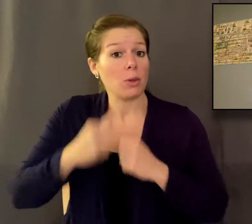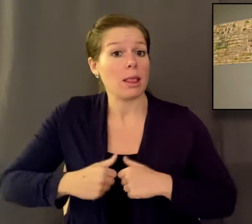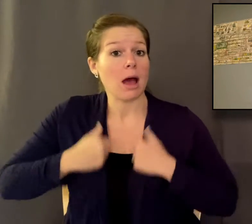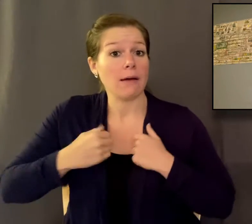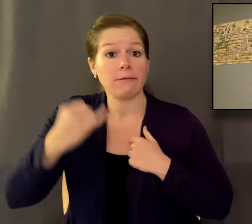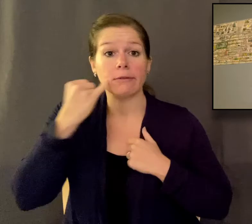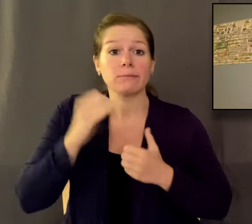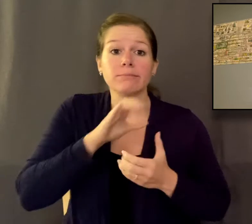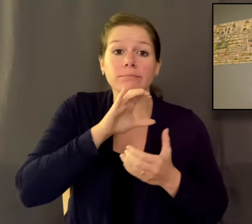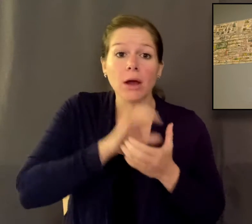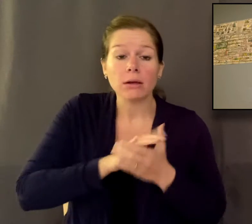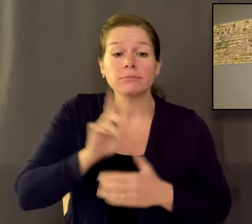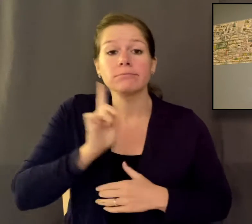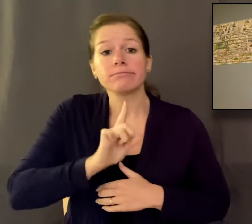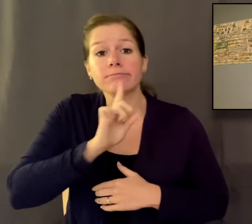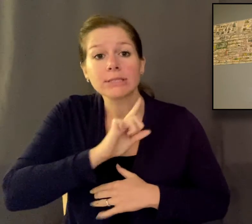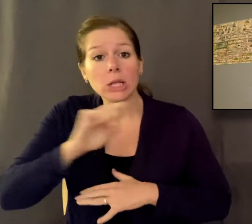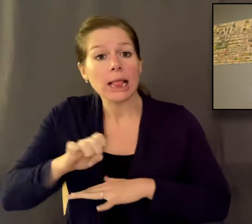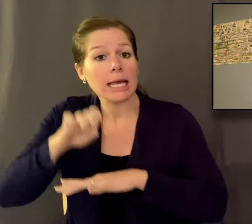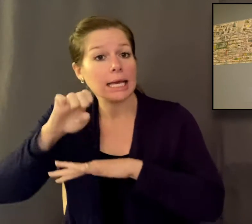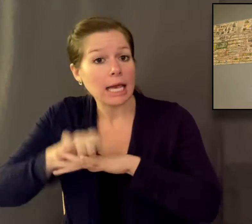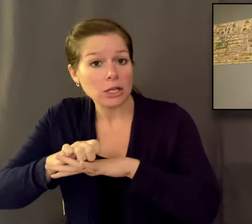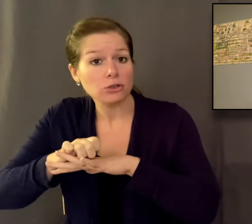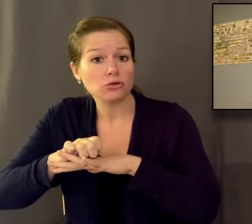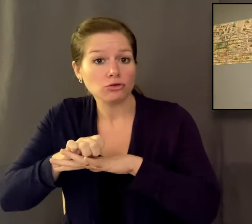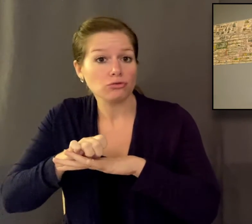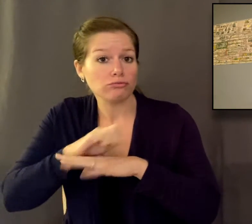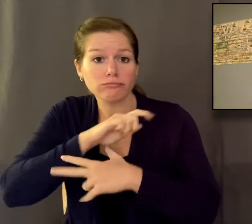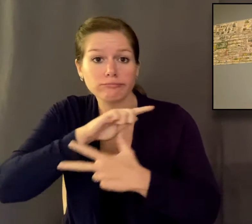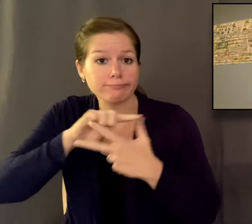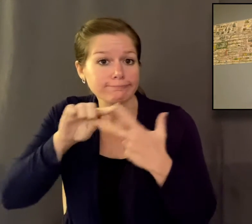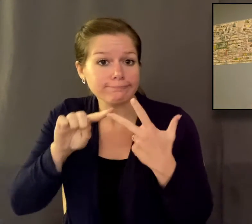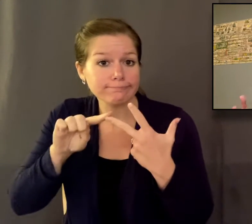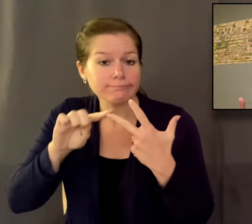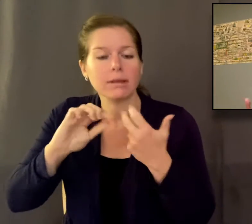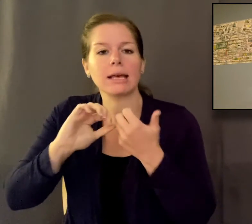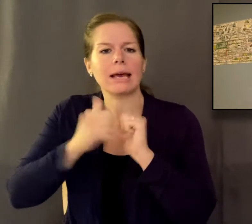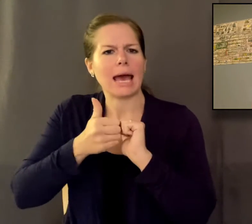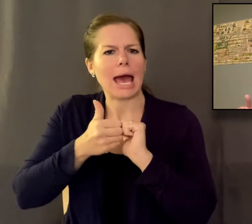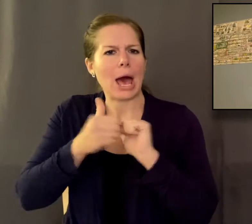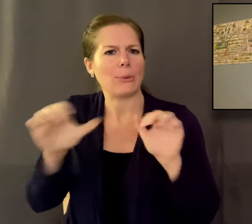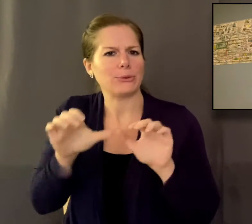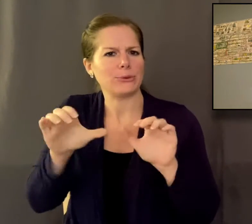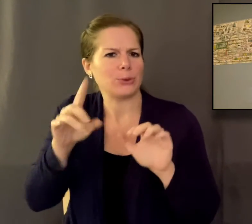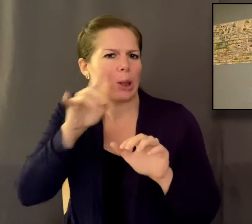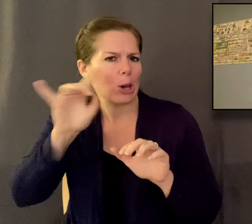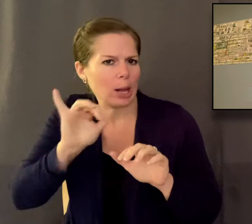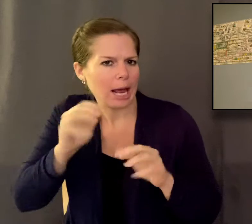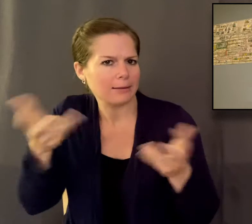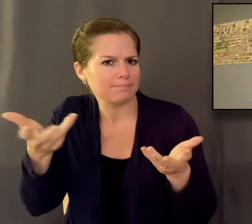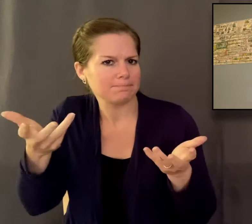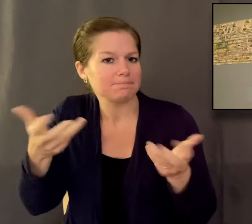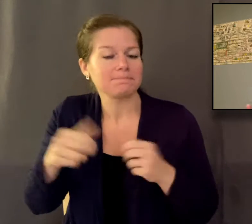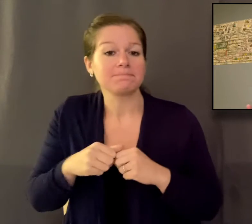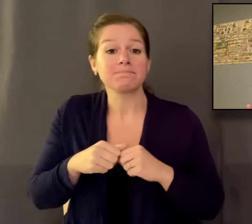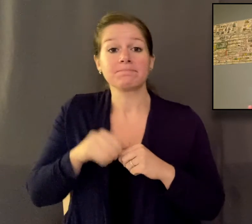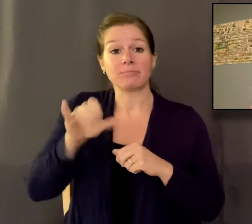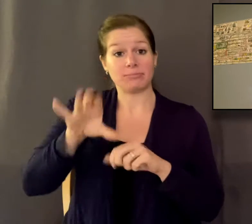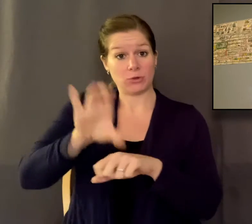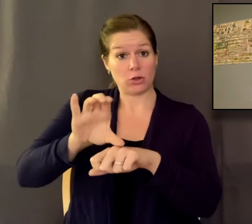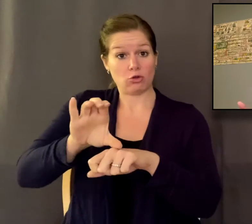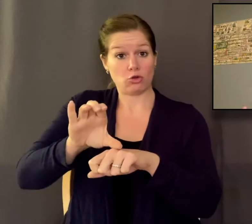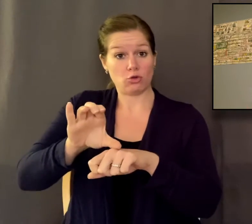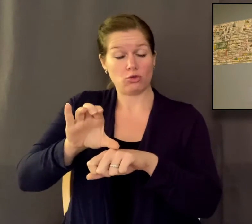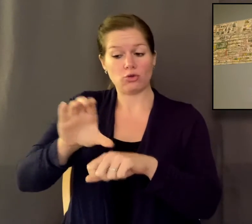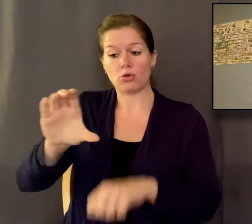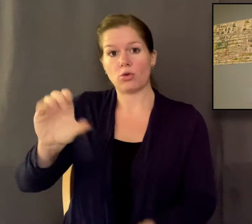you're single, or whether you're betrothed or engaged, and how to do that, how to play that out. The Corinthian church was